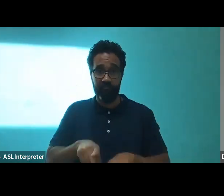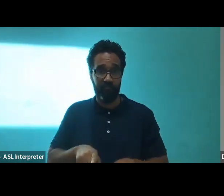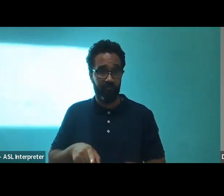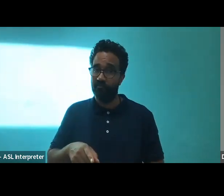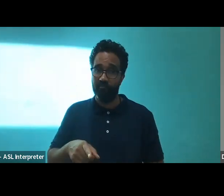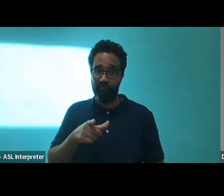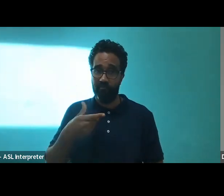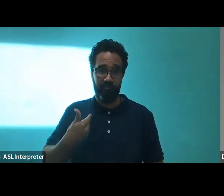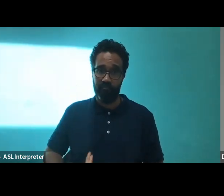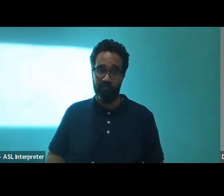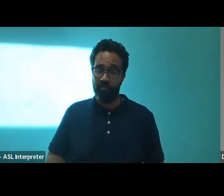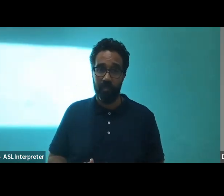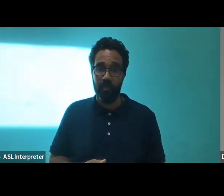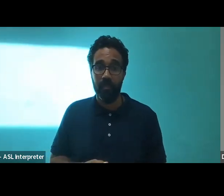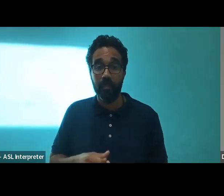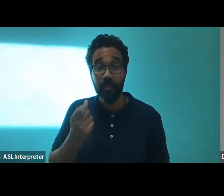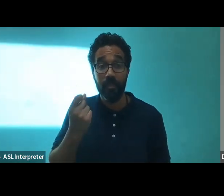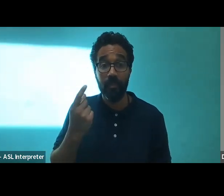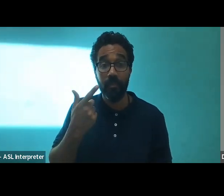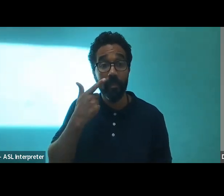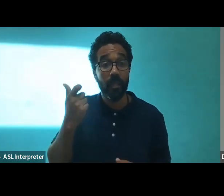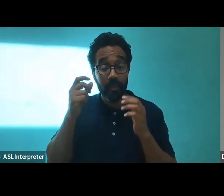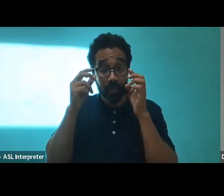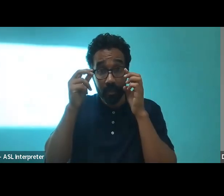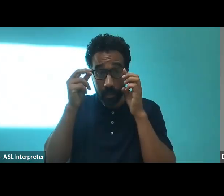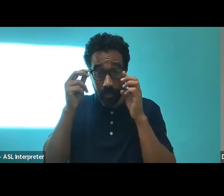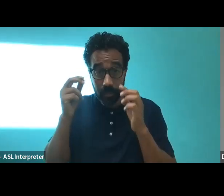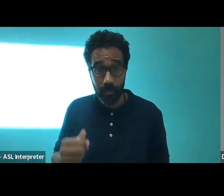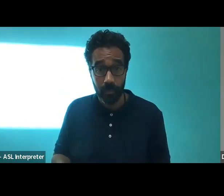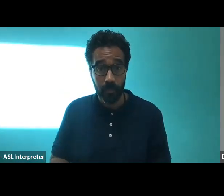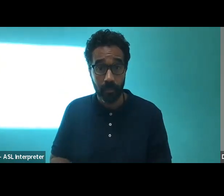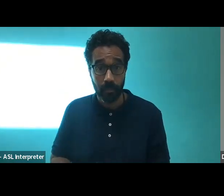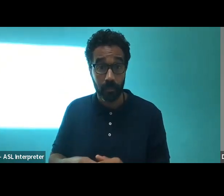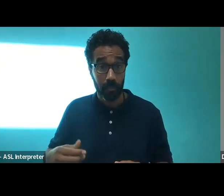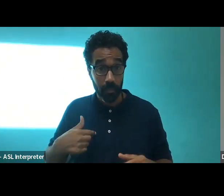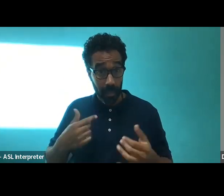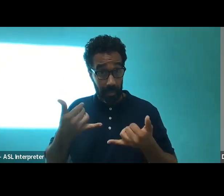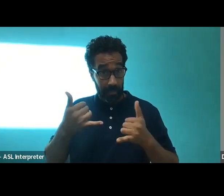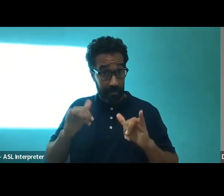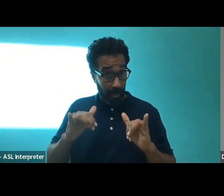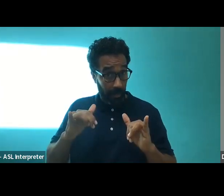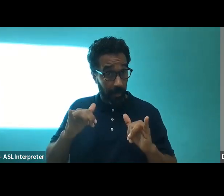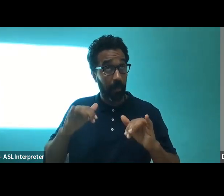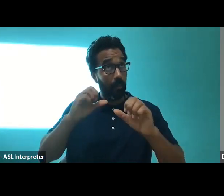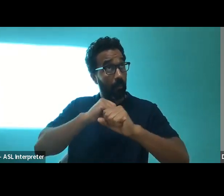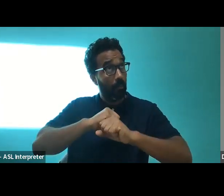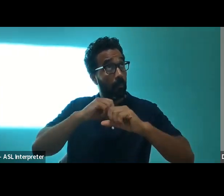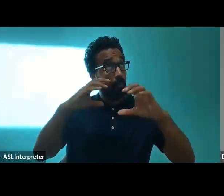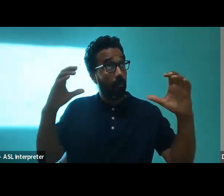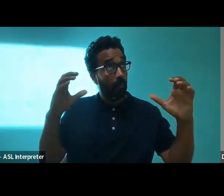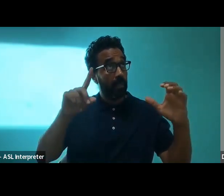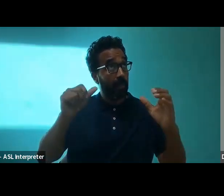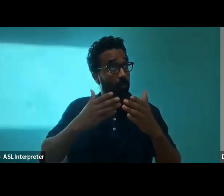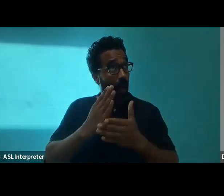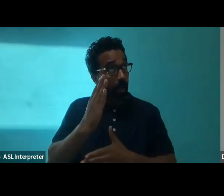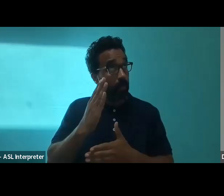not because I had yet developed a clear philosophy about disability